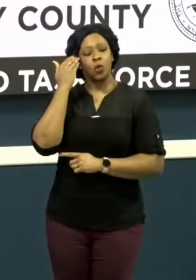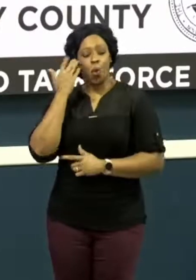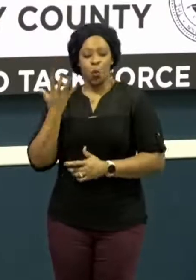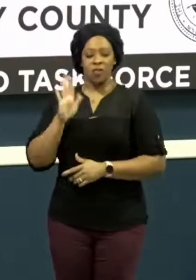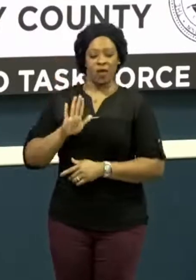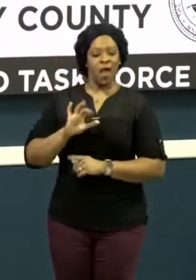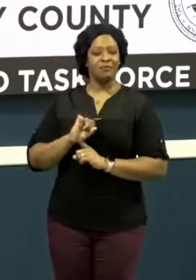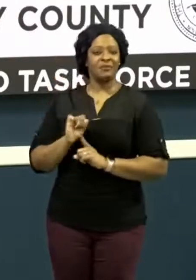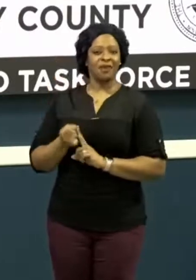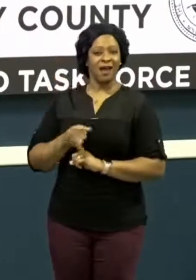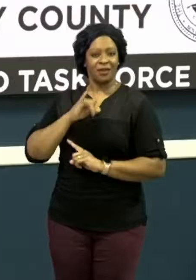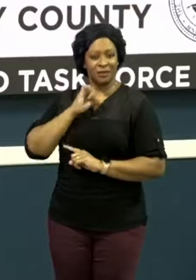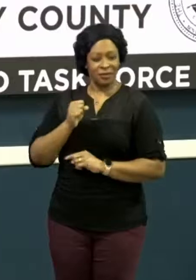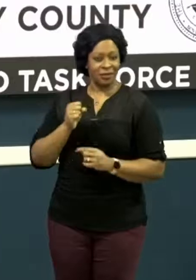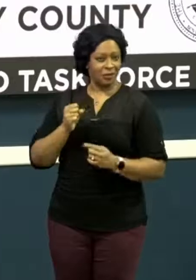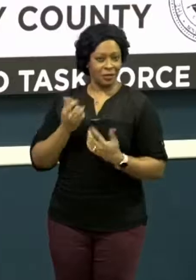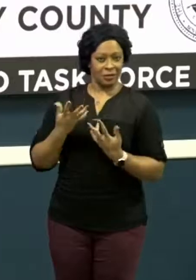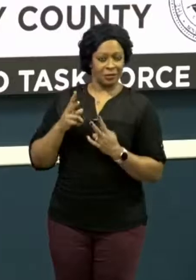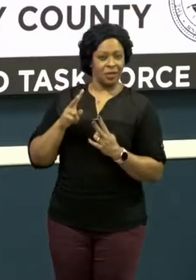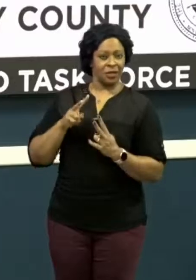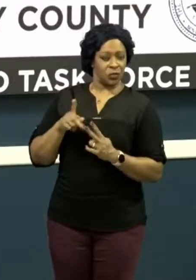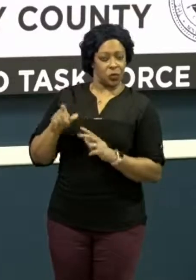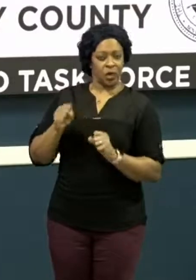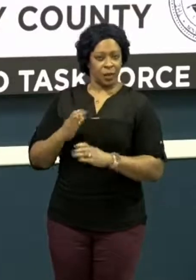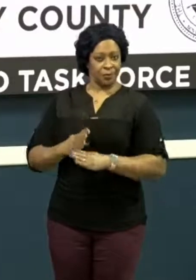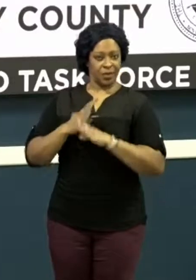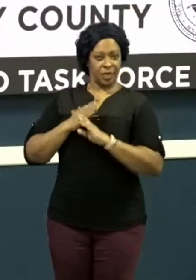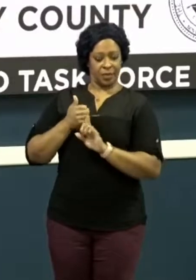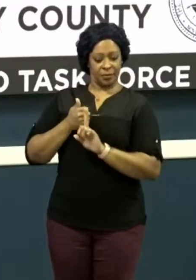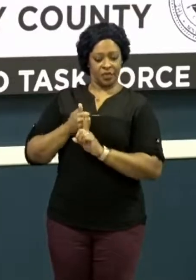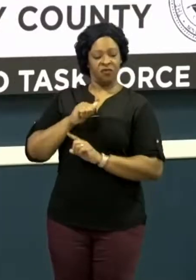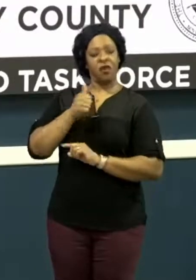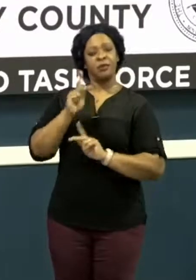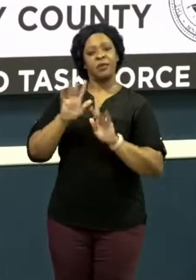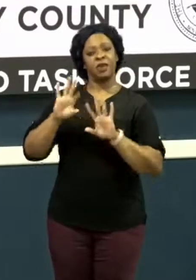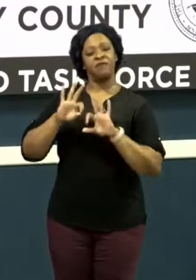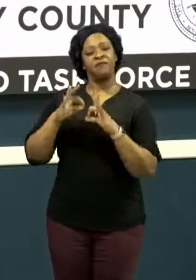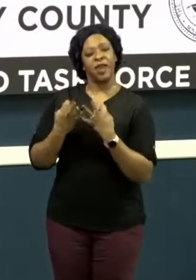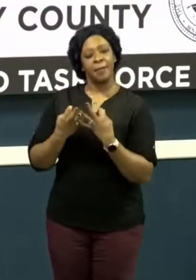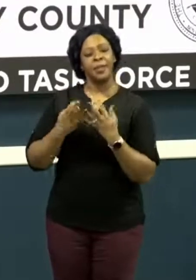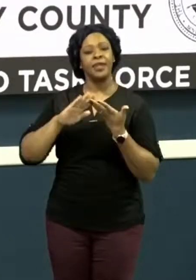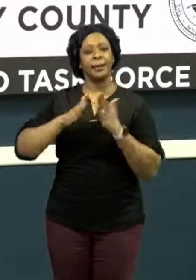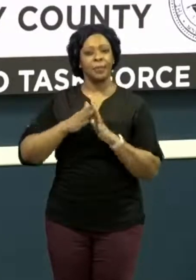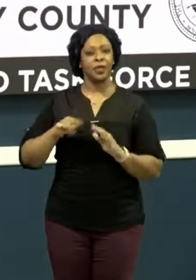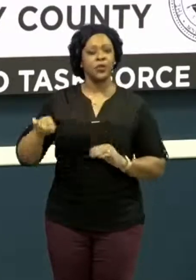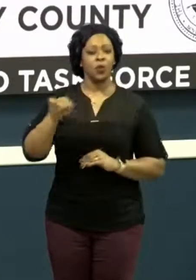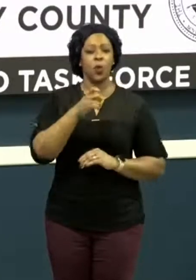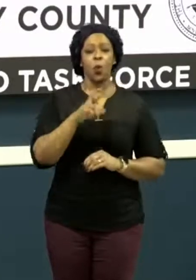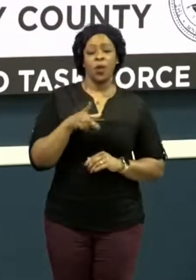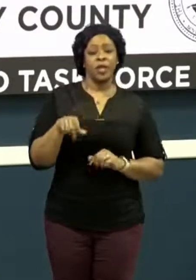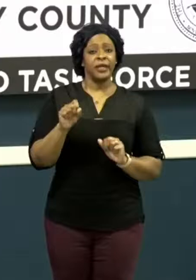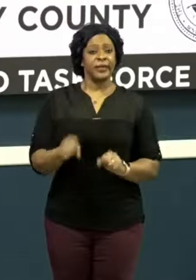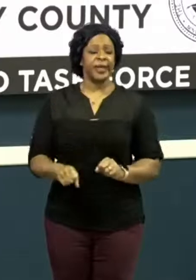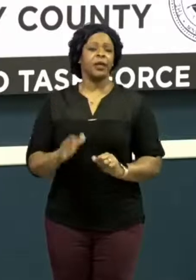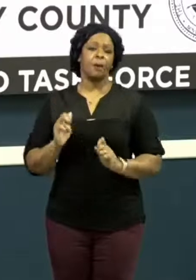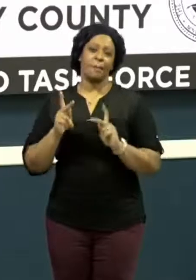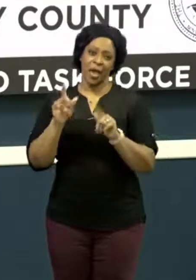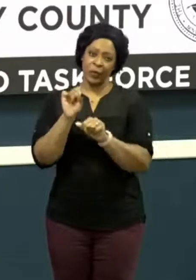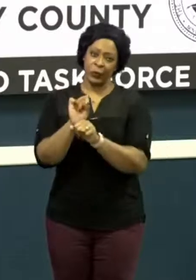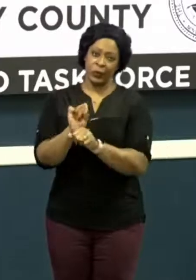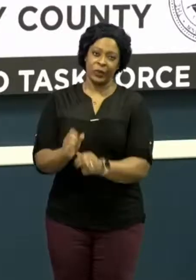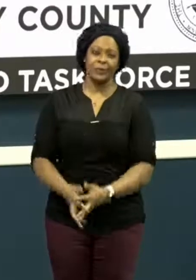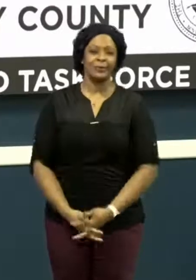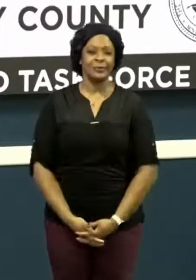their status is, either just so that they can protect other people in their family and the community, or so that they can return to work.